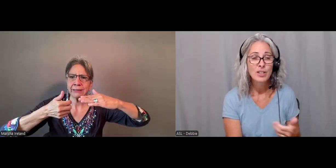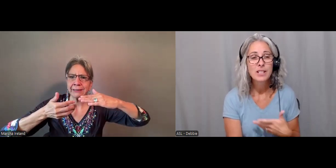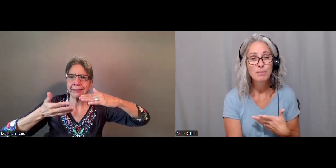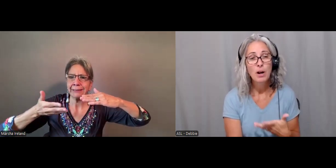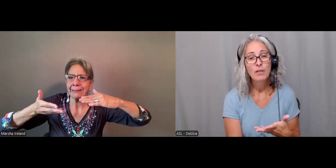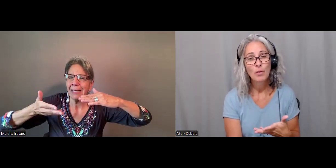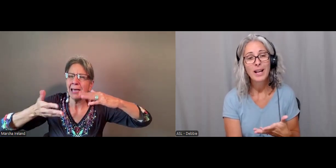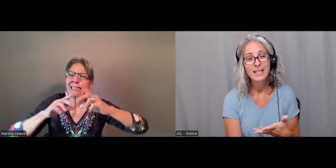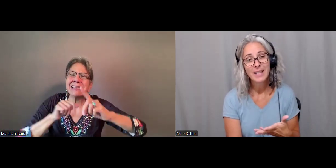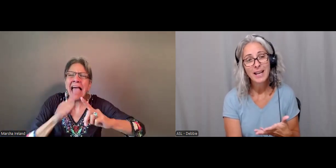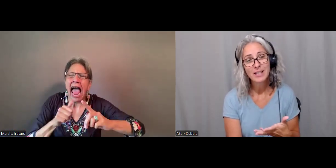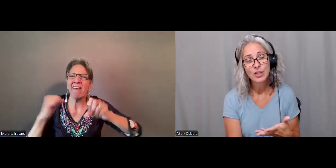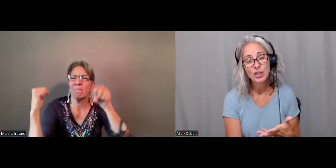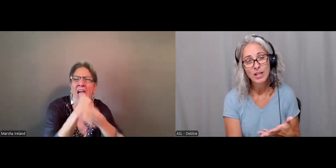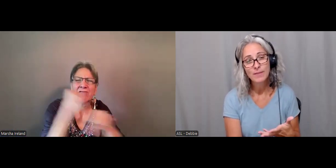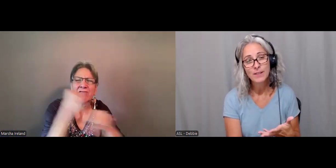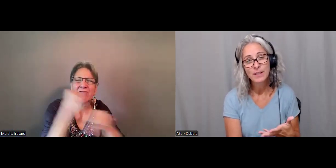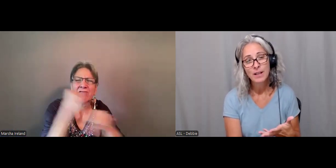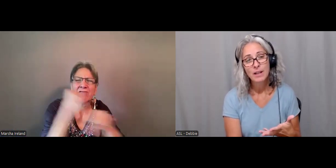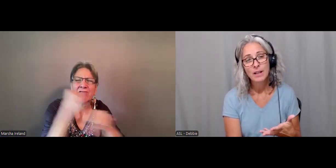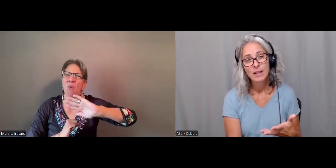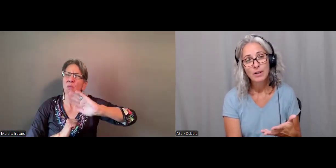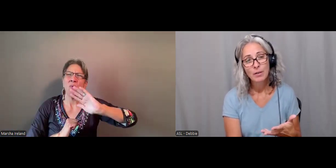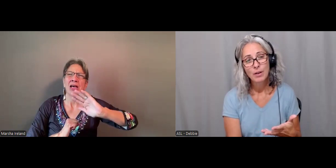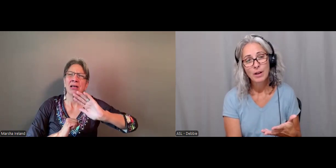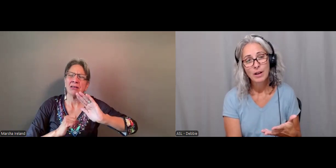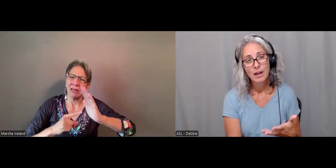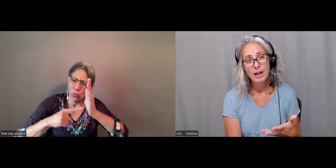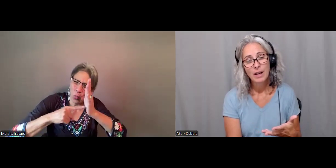And so this is part of what I say to chiefs.